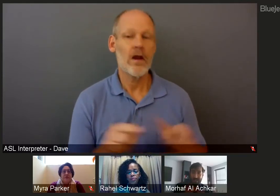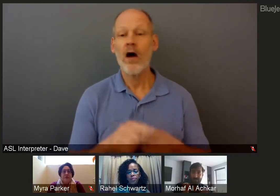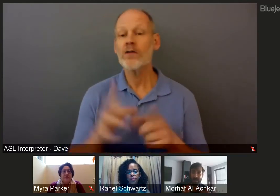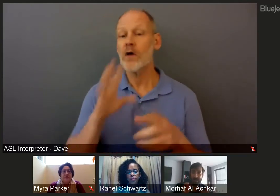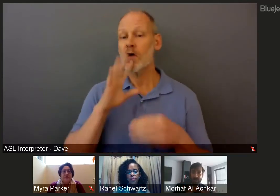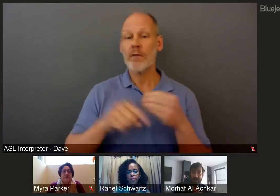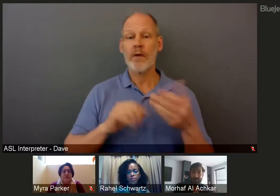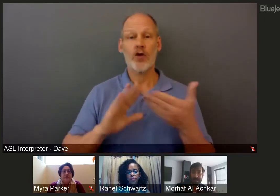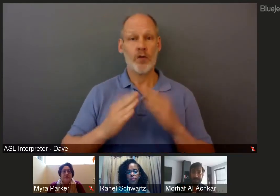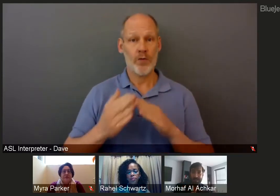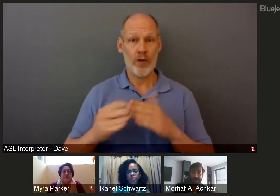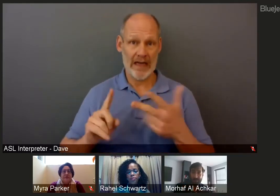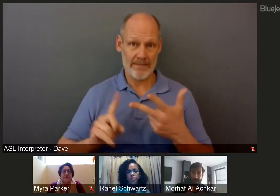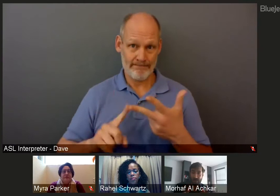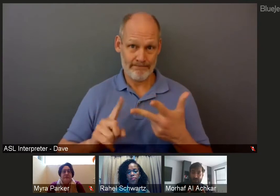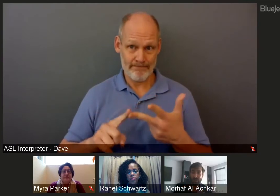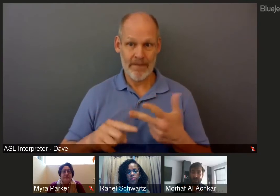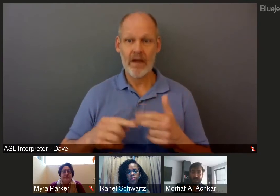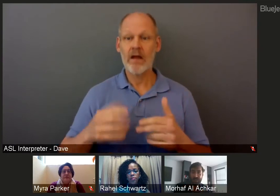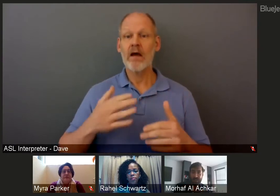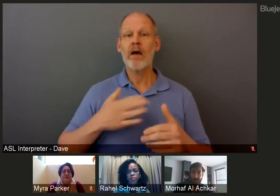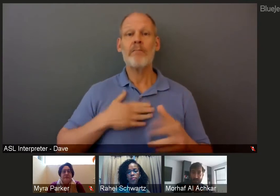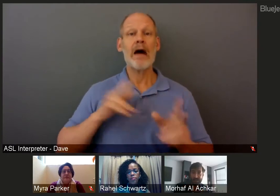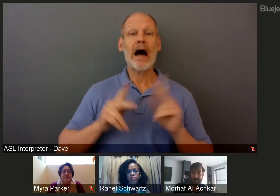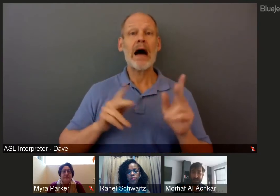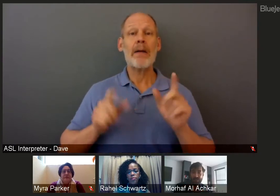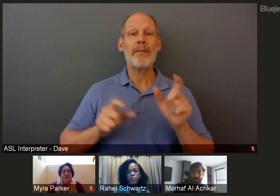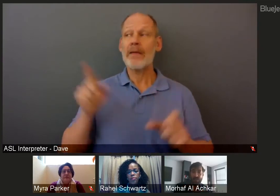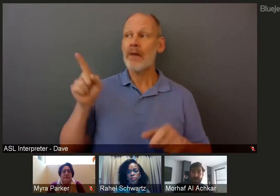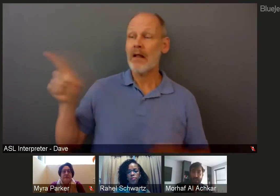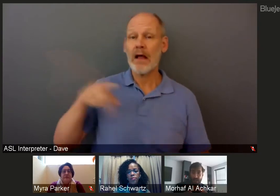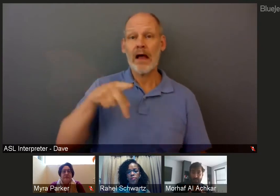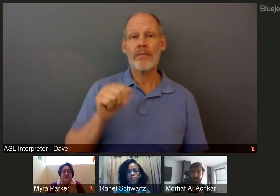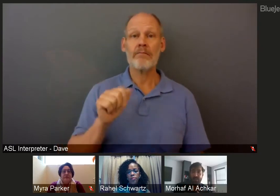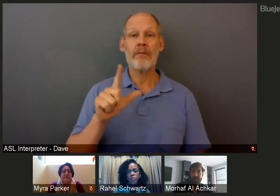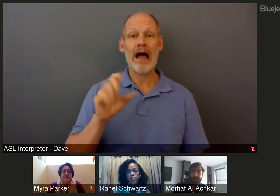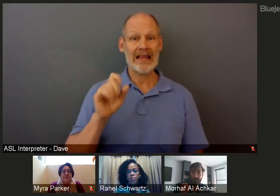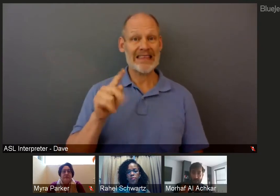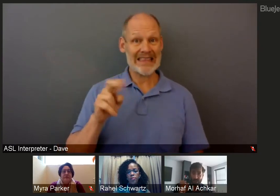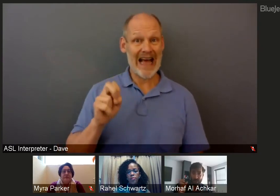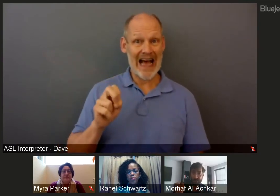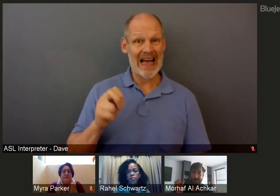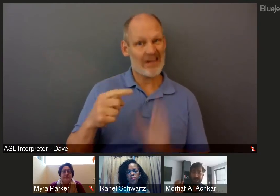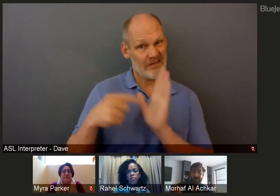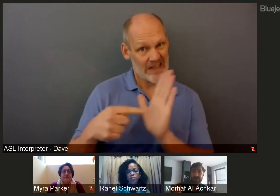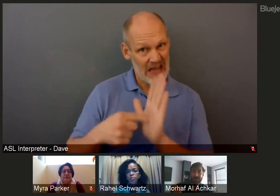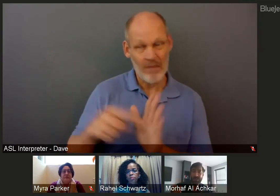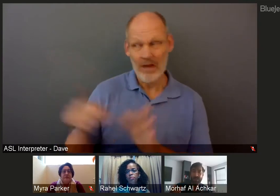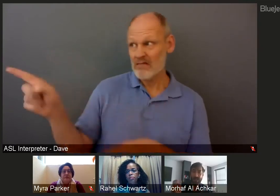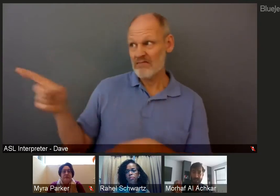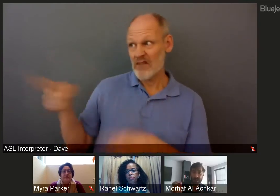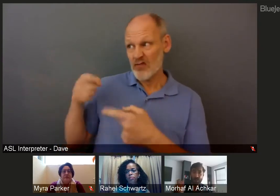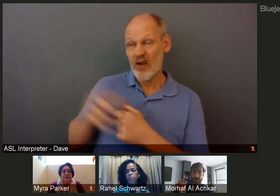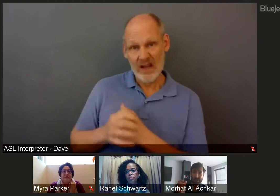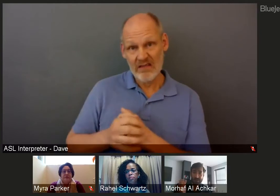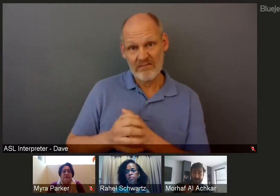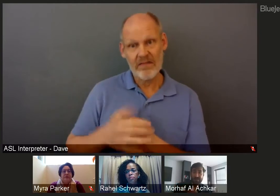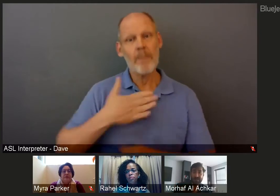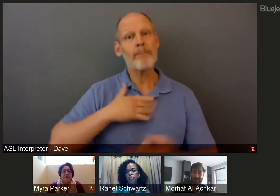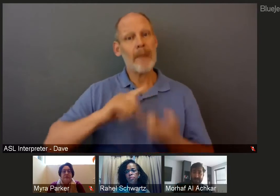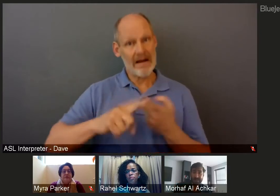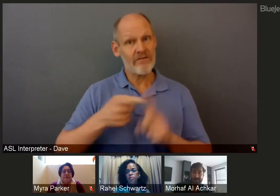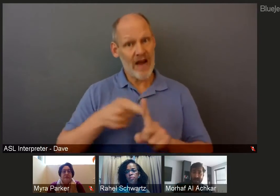Syrian again. My people in Palestine are struggling today. I will just tell a story of a friend who actually works on Amazon. Now went